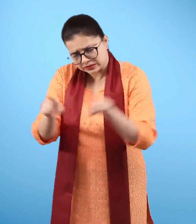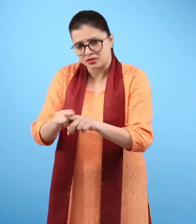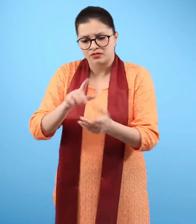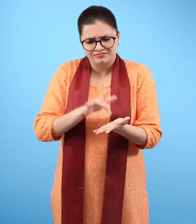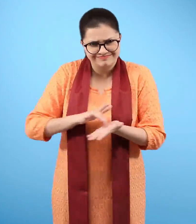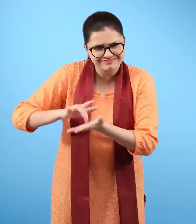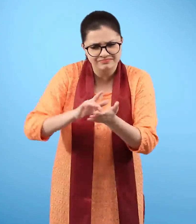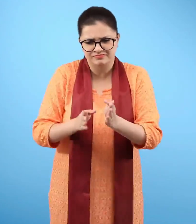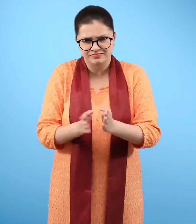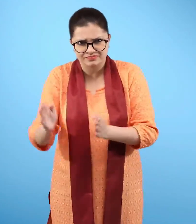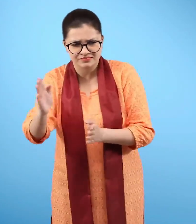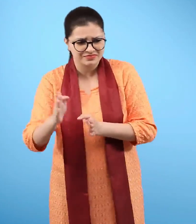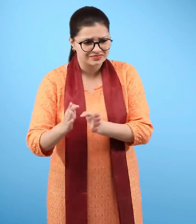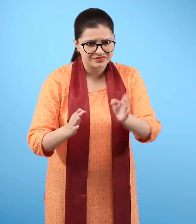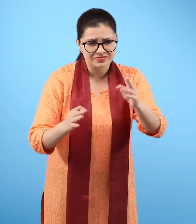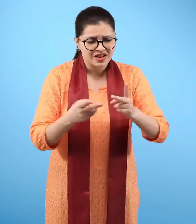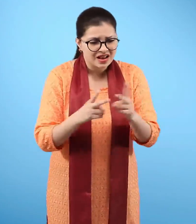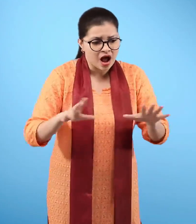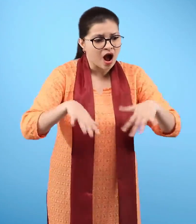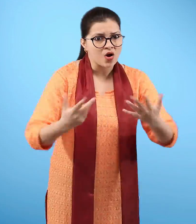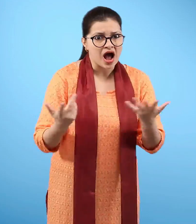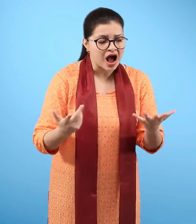fixed ratio everywhere.